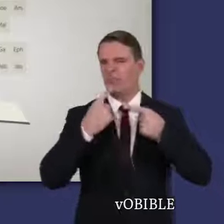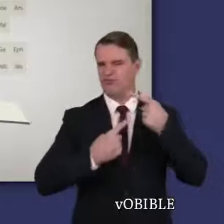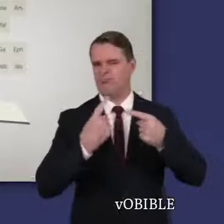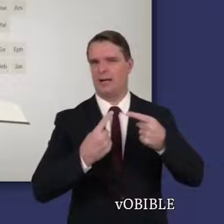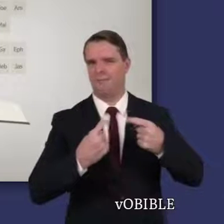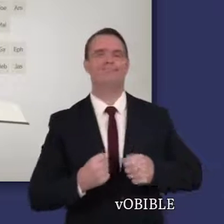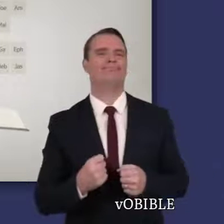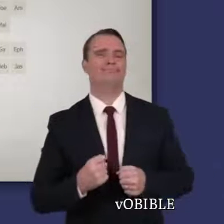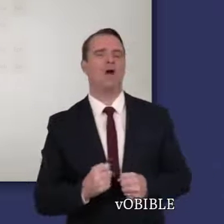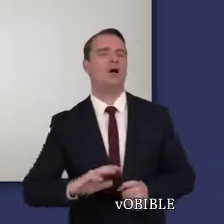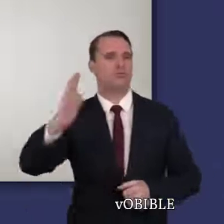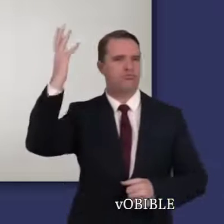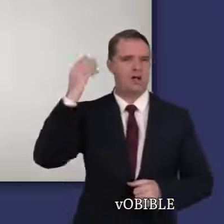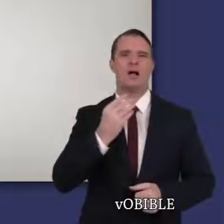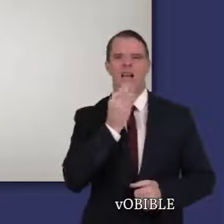Kings.